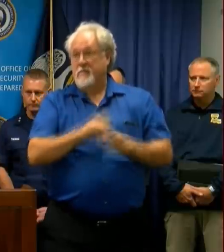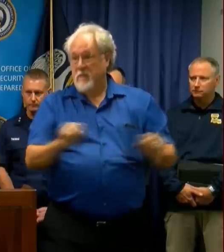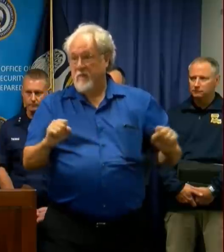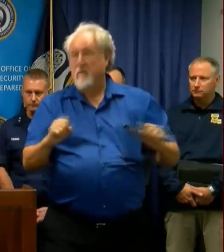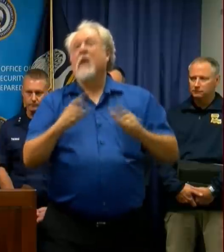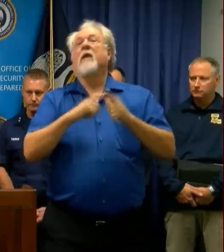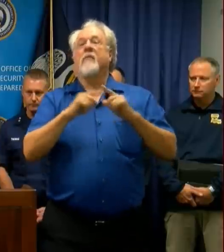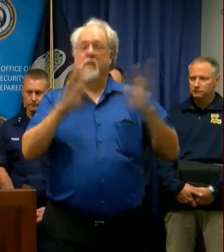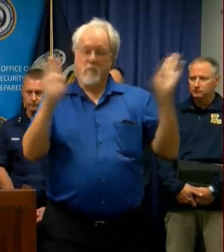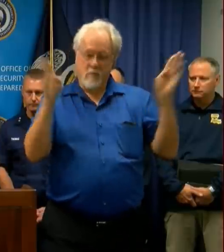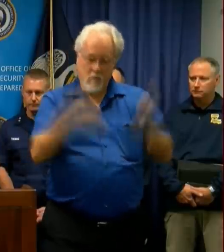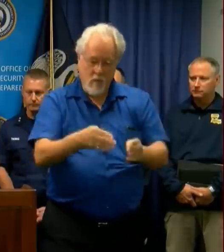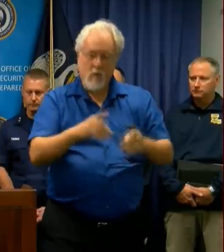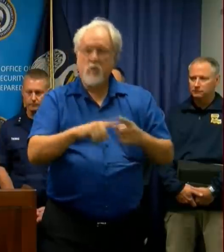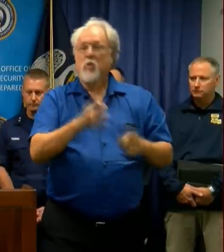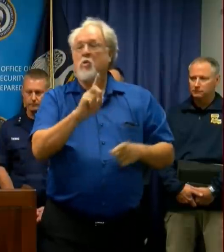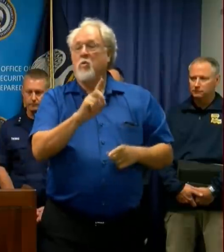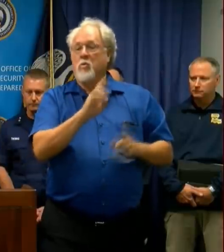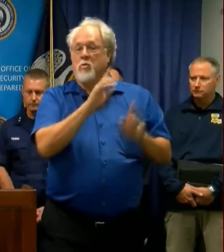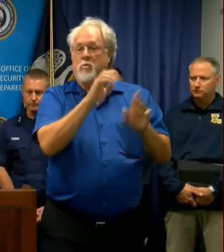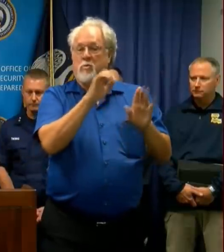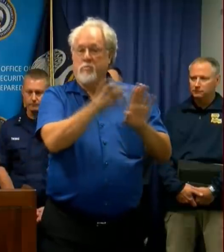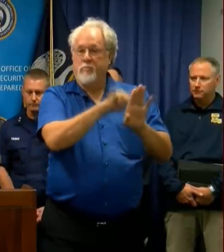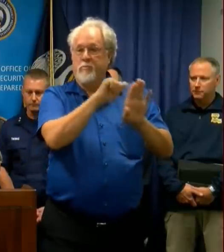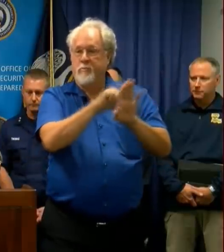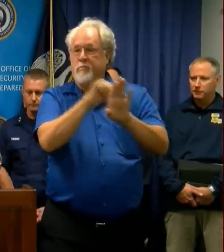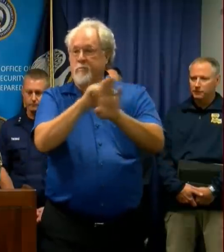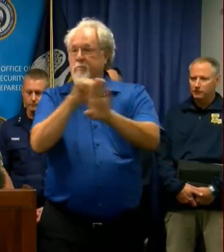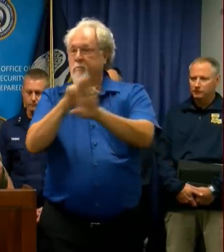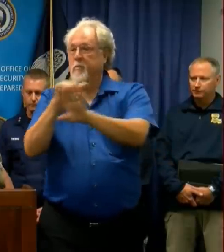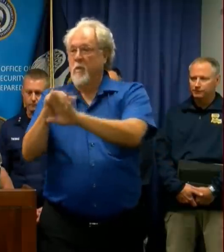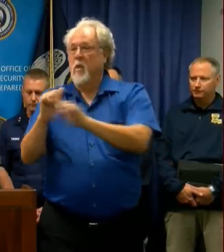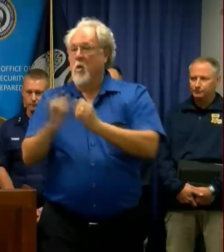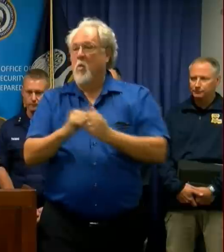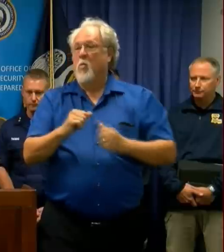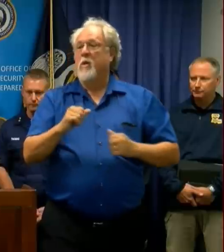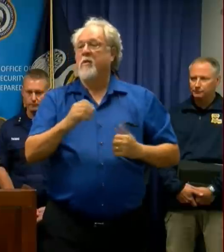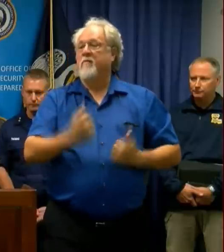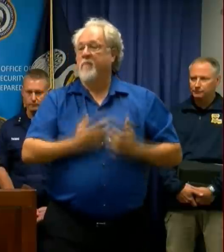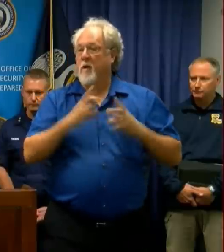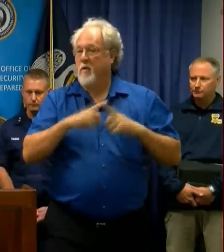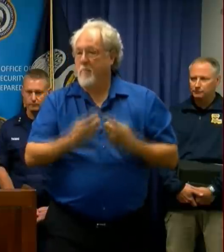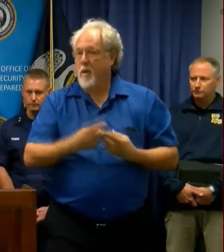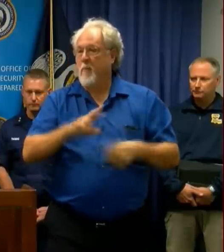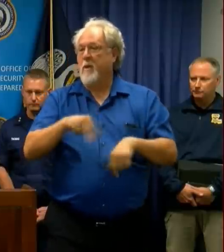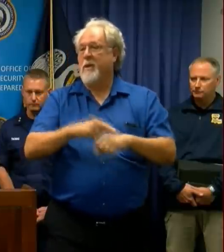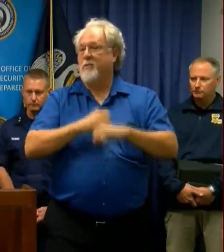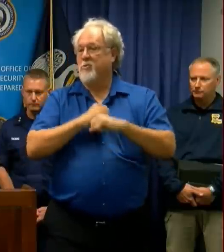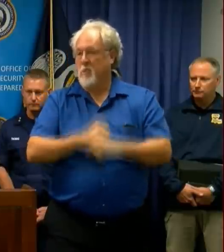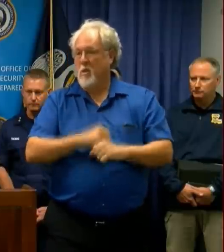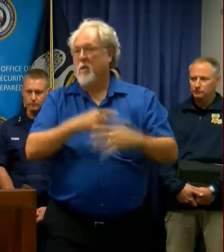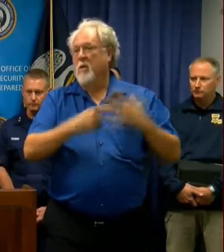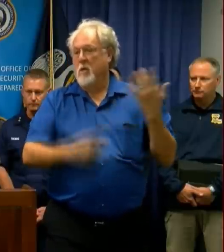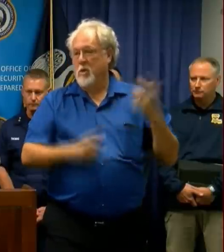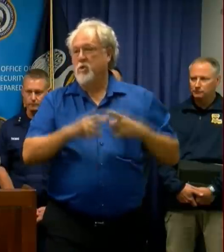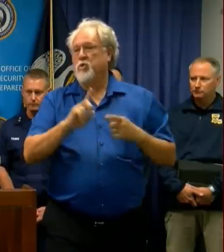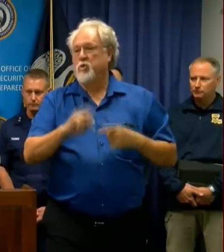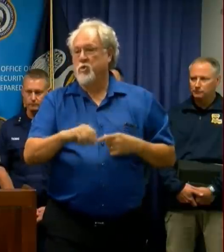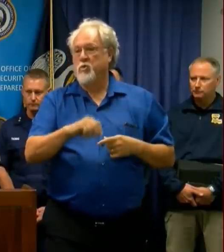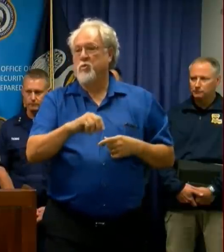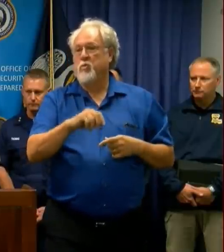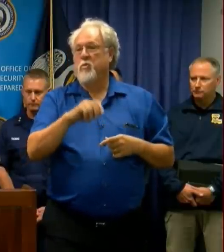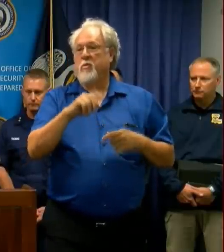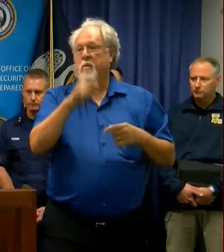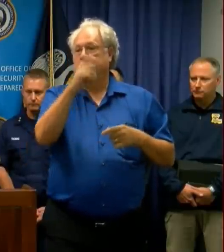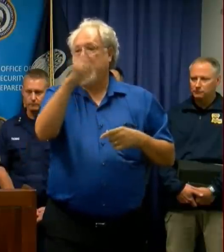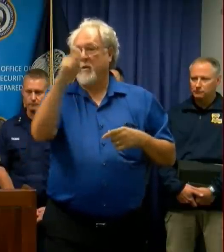measures, then you get back into the door-to-door searches, you know, with fire departments, the National Guard, and other assets to do the markings, like you